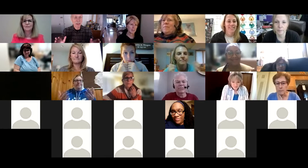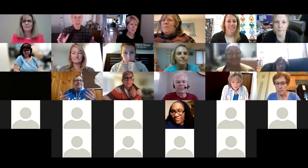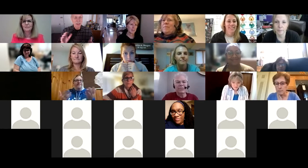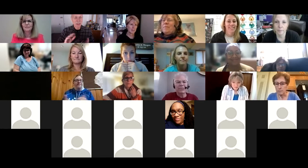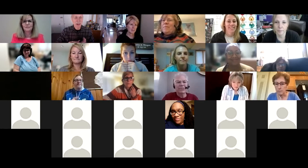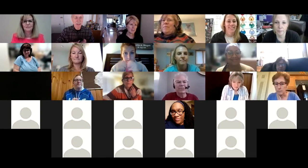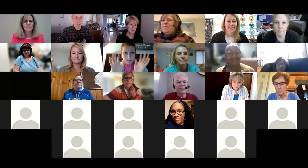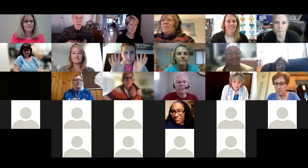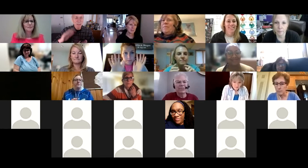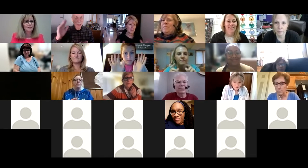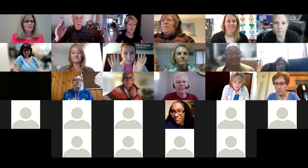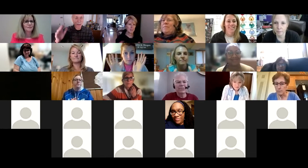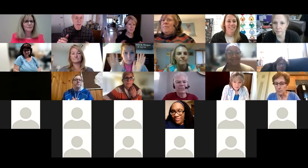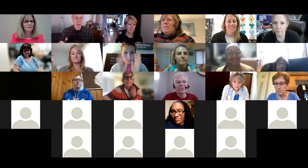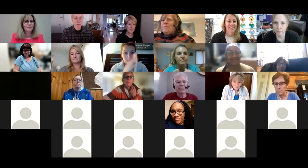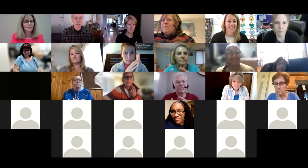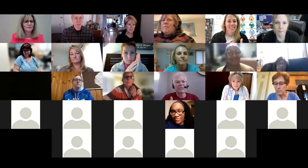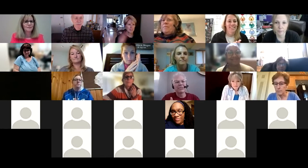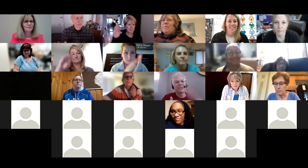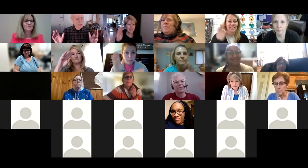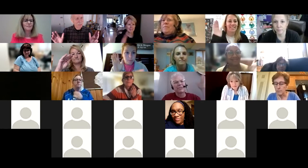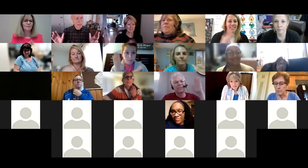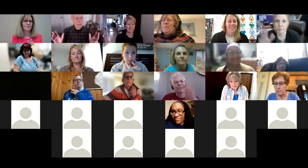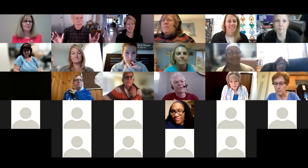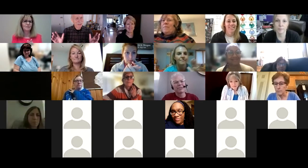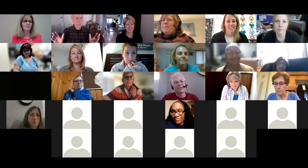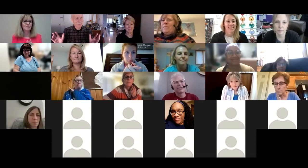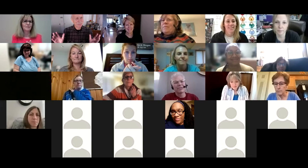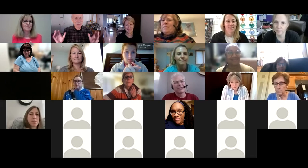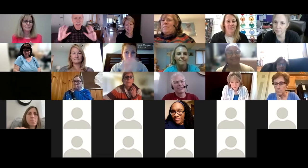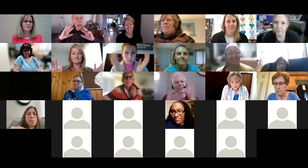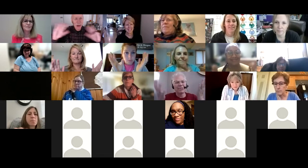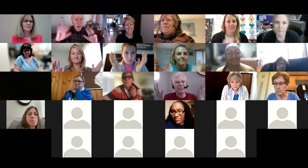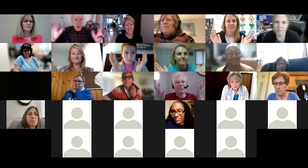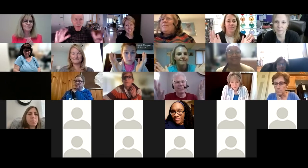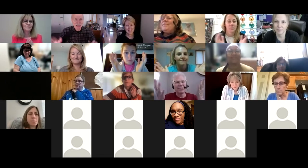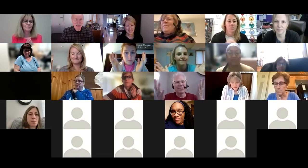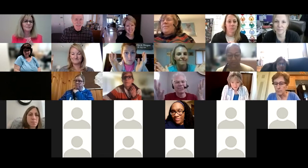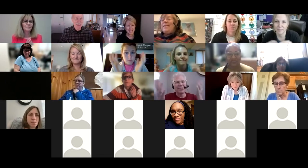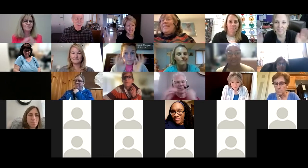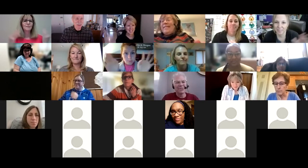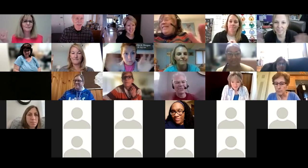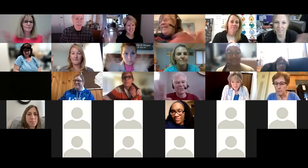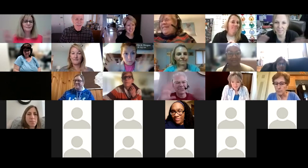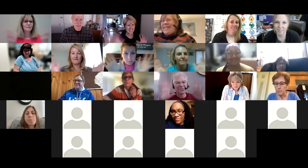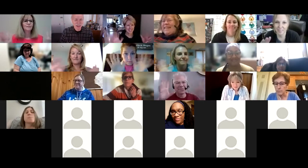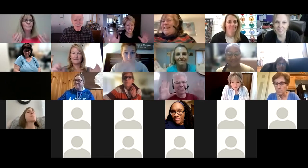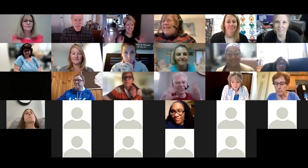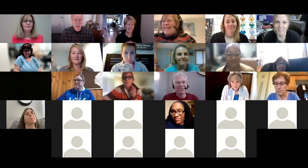who didn't start sentences with capital letters. Can you imagine that? I couldn't imagine it. It's too real and scary. All right,